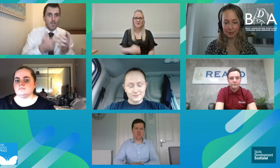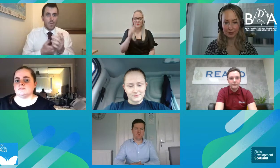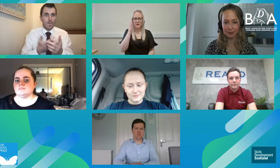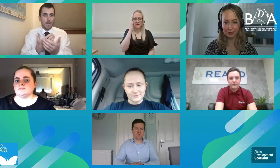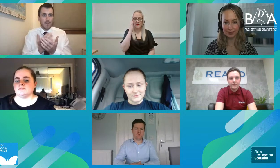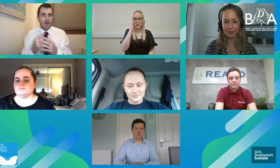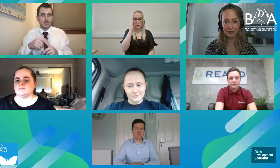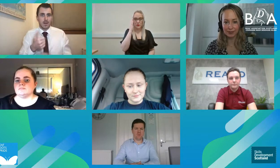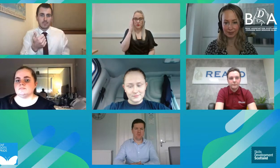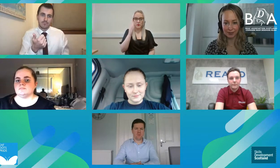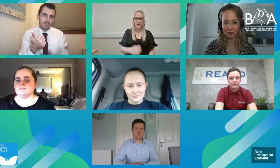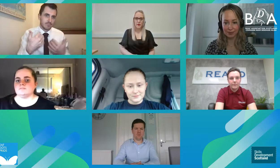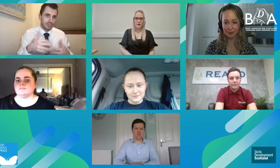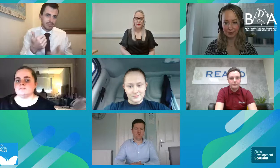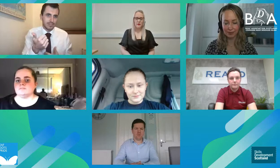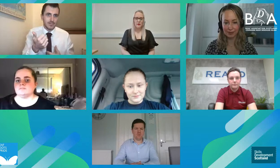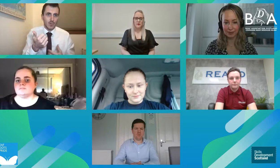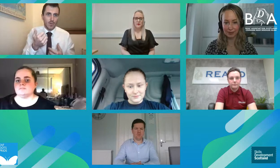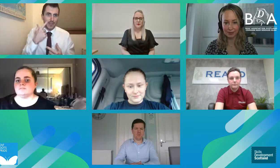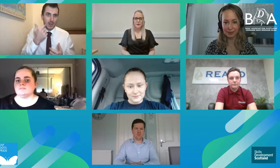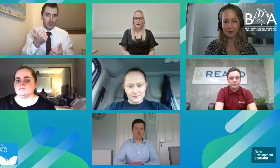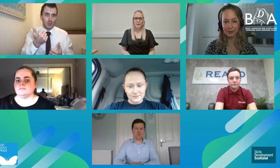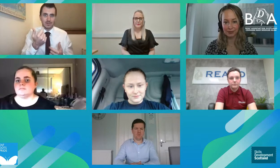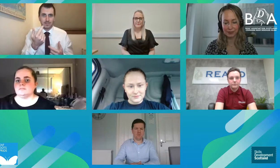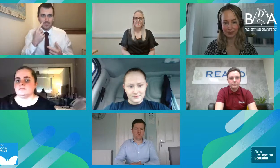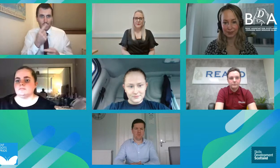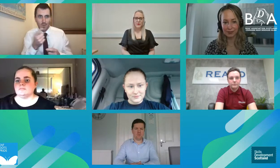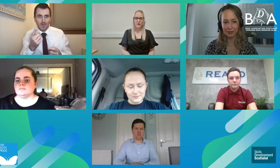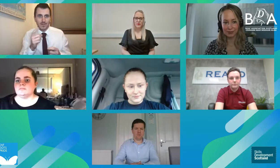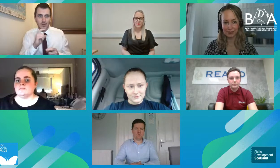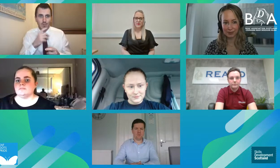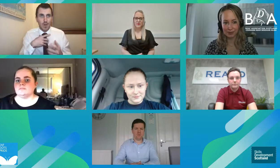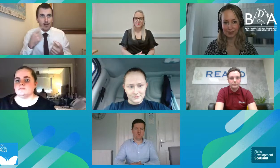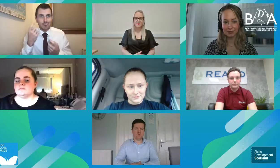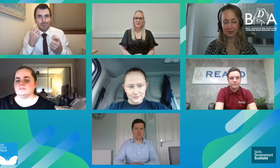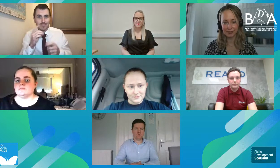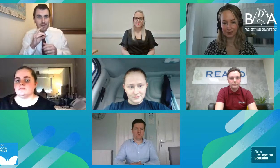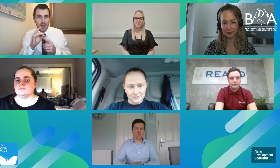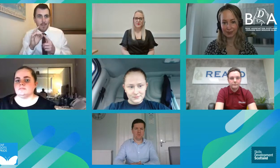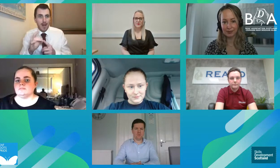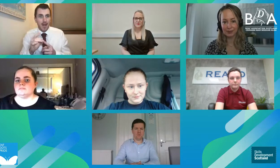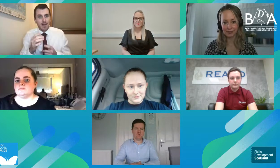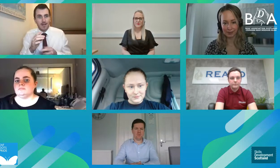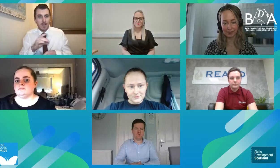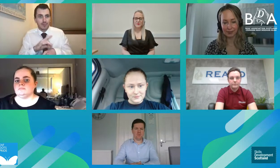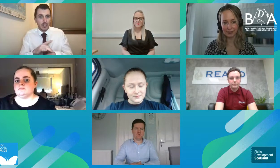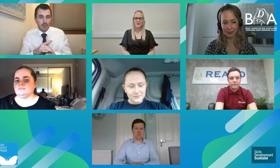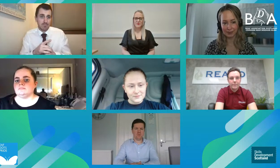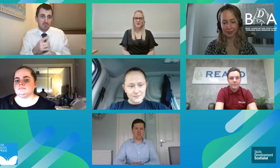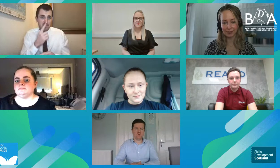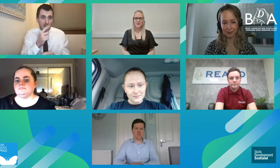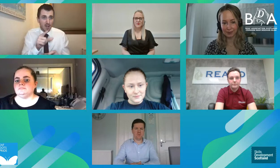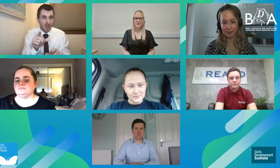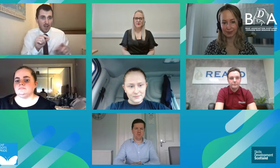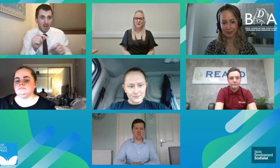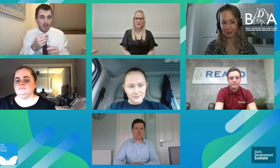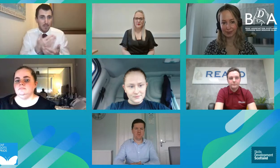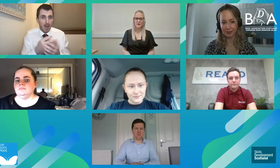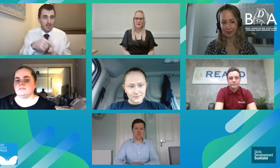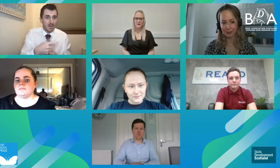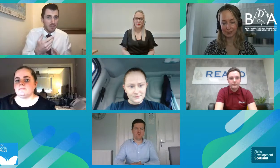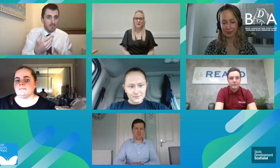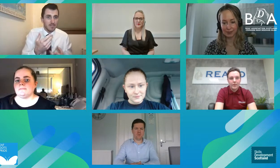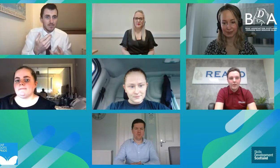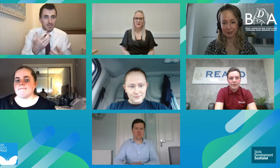Well, it's really interesting to discover that there are options, and those options include full-time or part-time work. So possibly those who are thinking